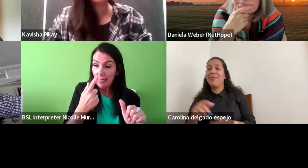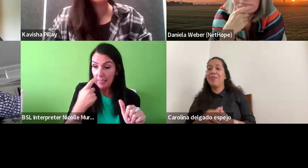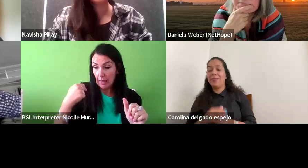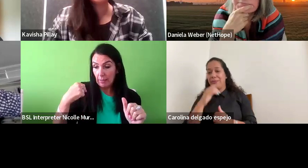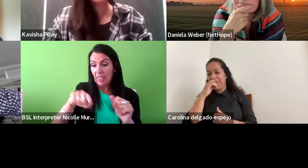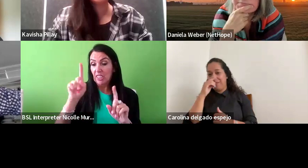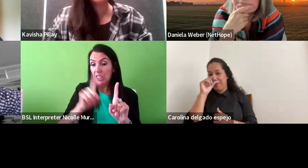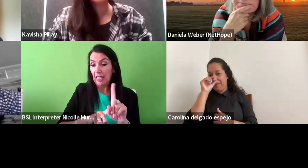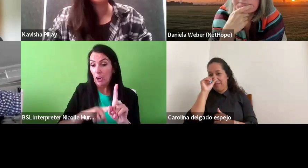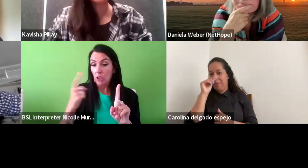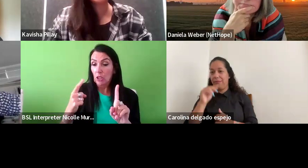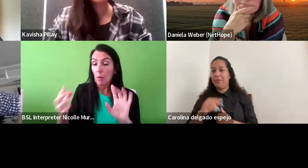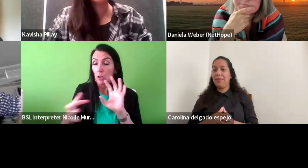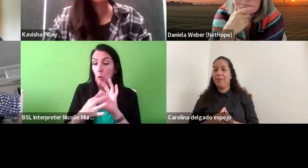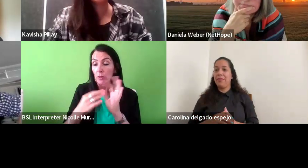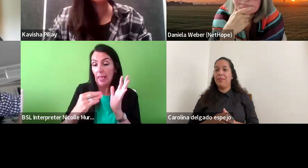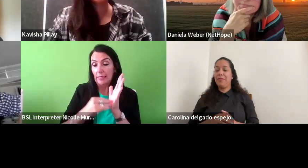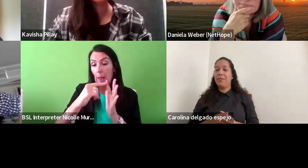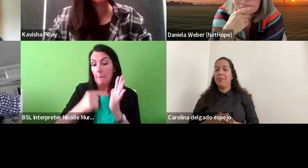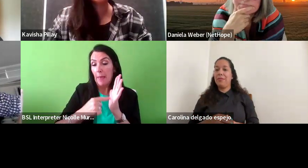was contacted by Meta,